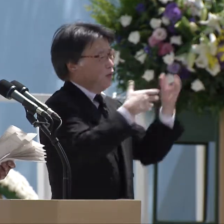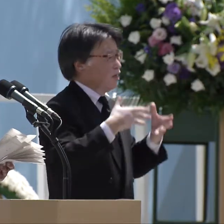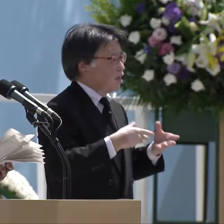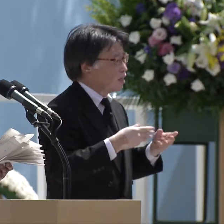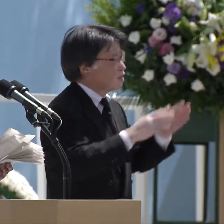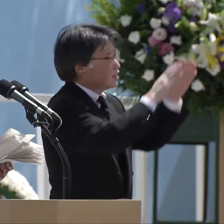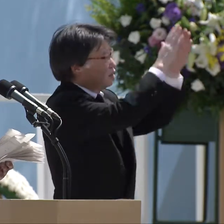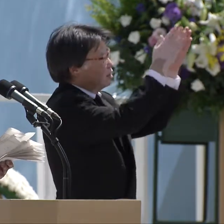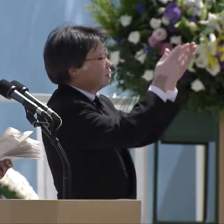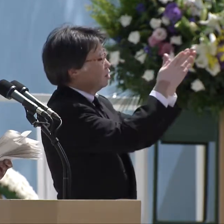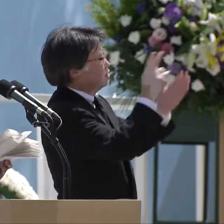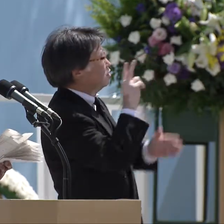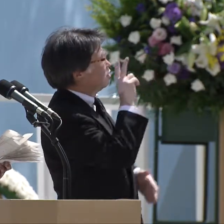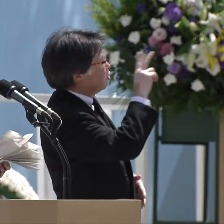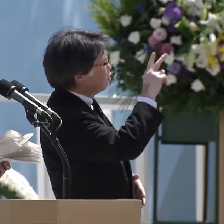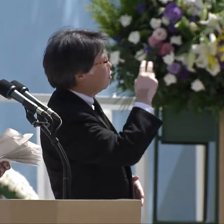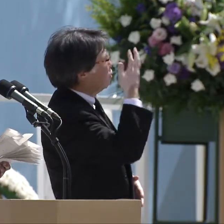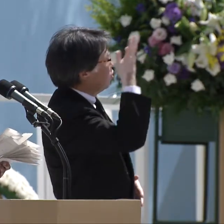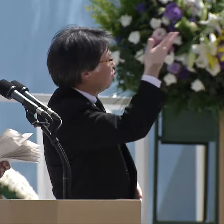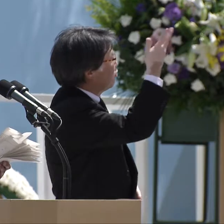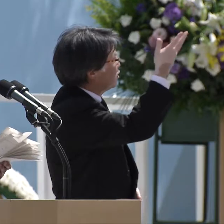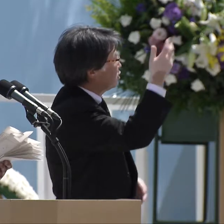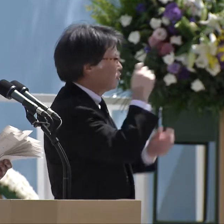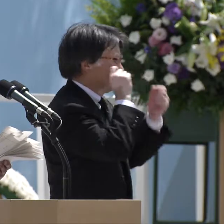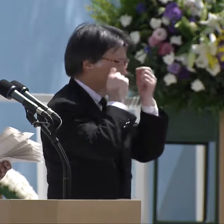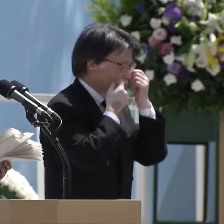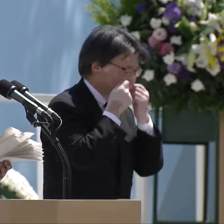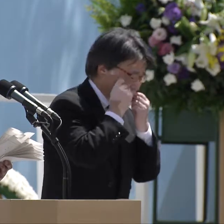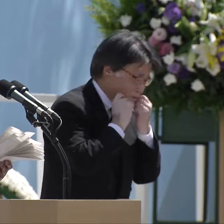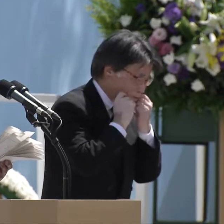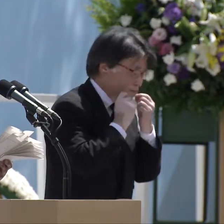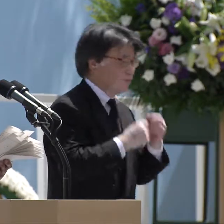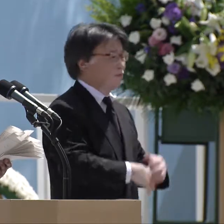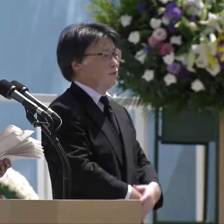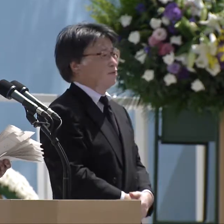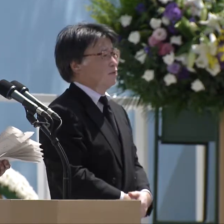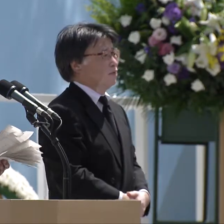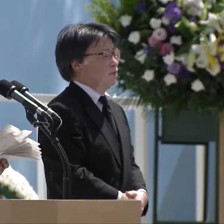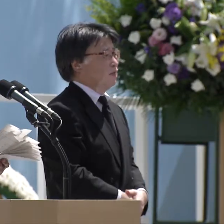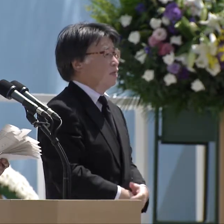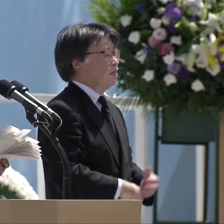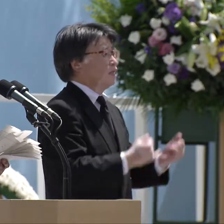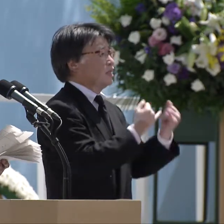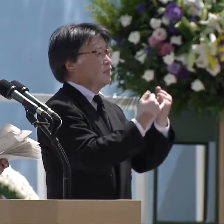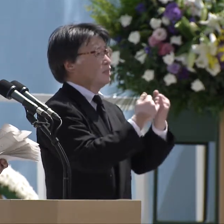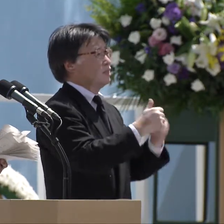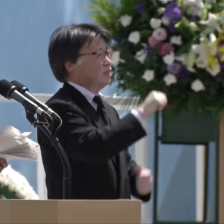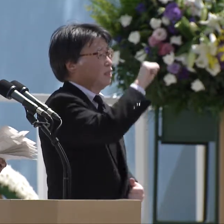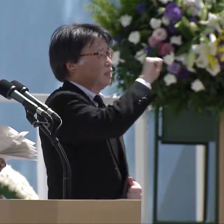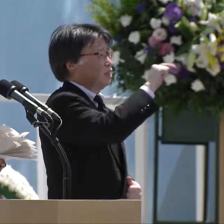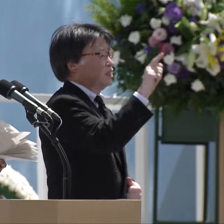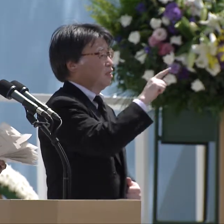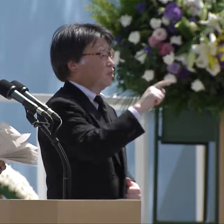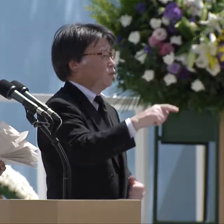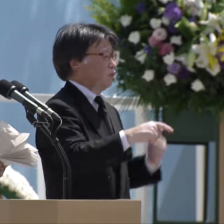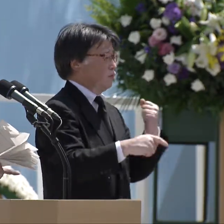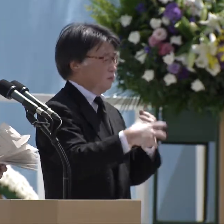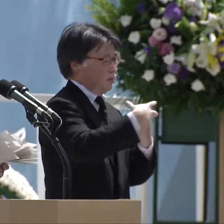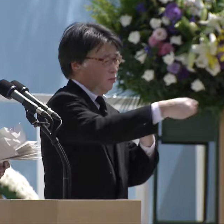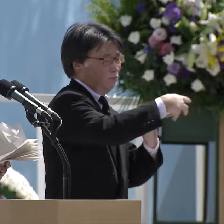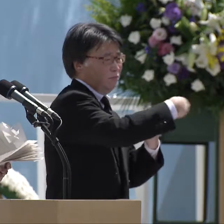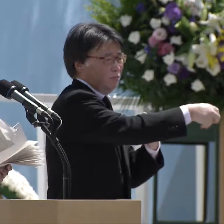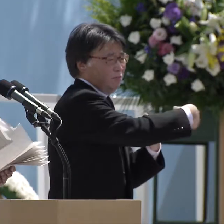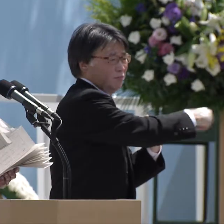shape afterwards, I was reminded of my kind aunt and fell to my knees crying. I lost 5